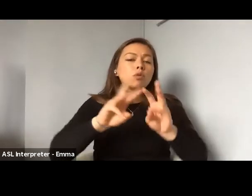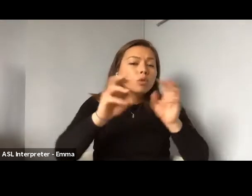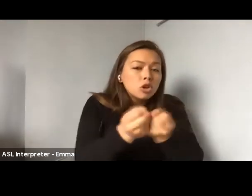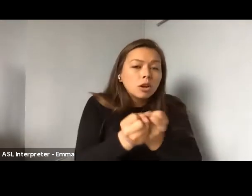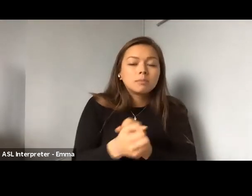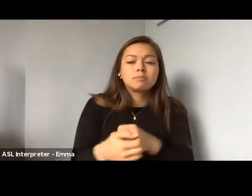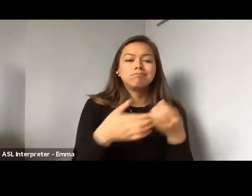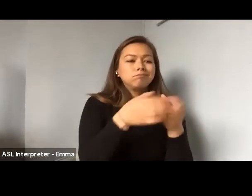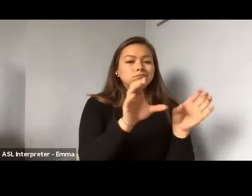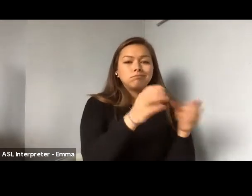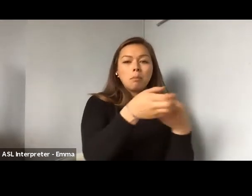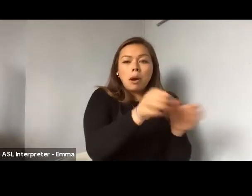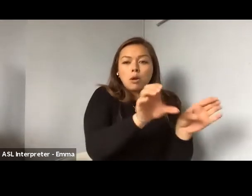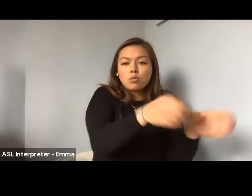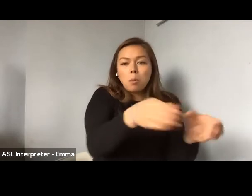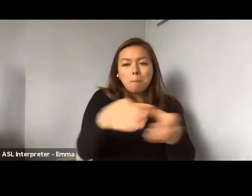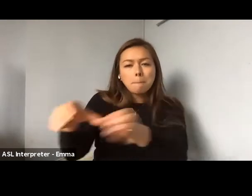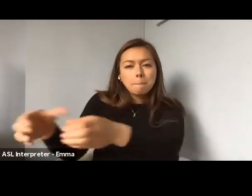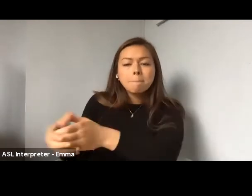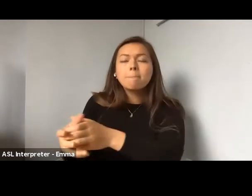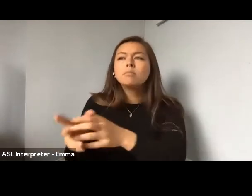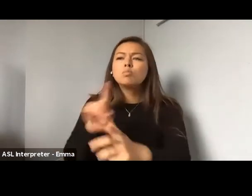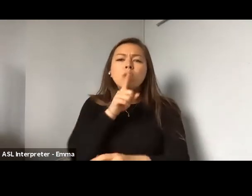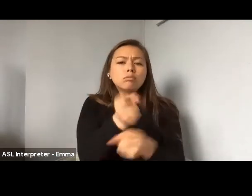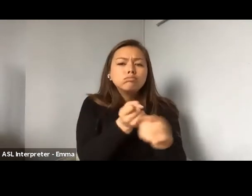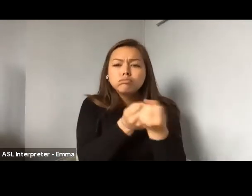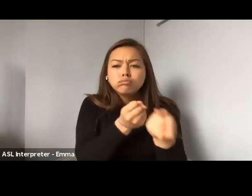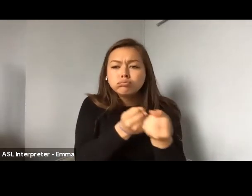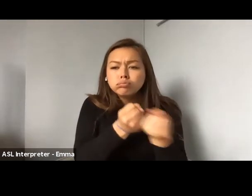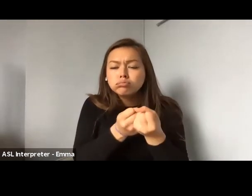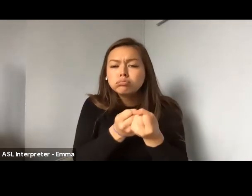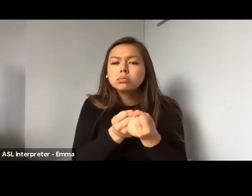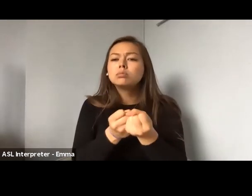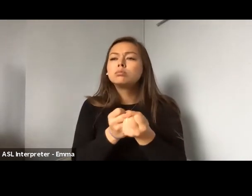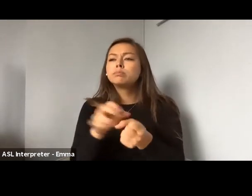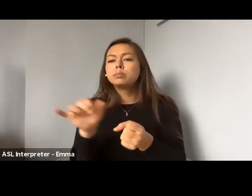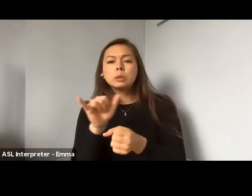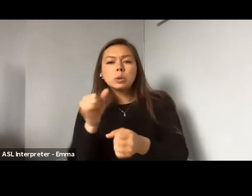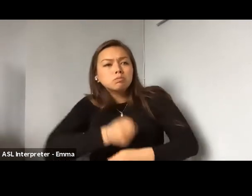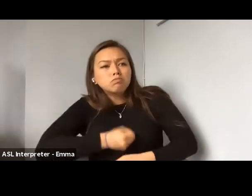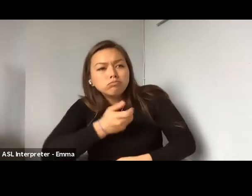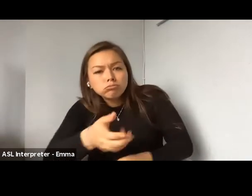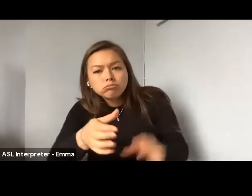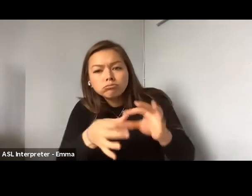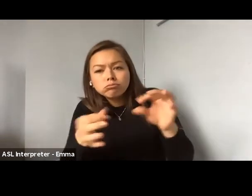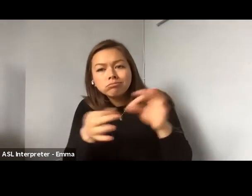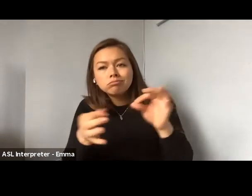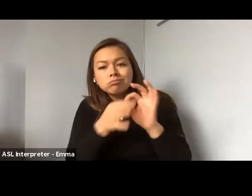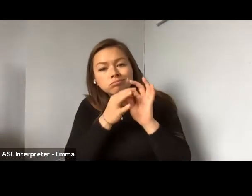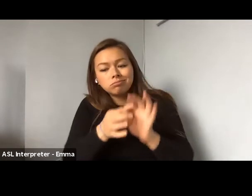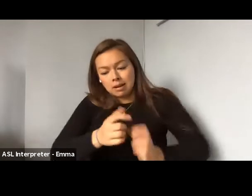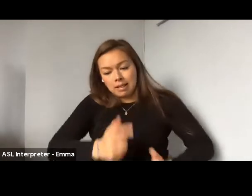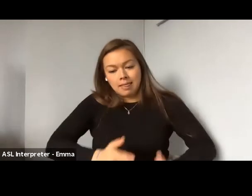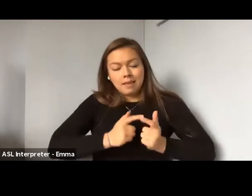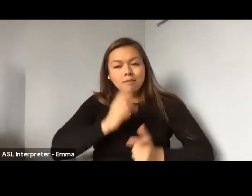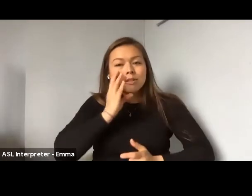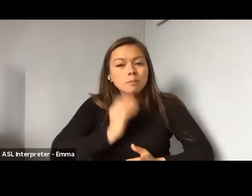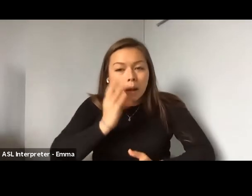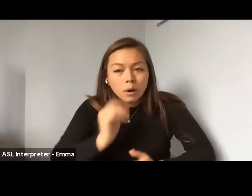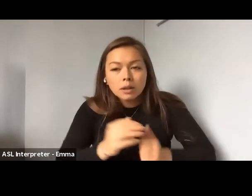of give assistance where needed and also give some lived experience into the creation of